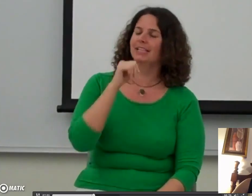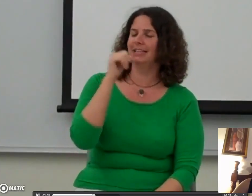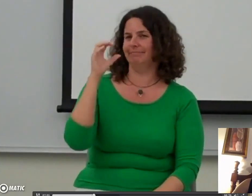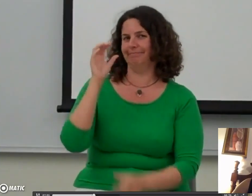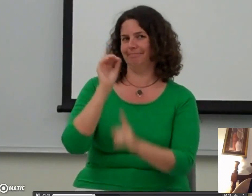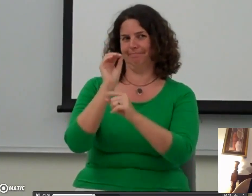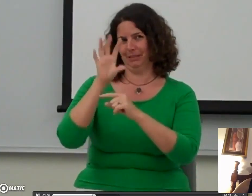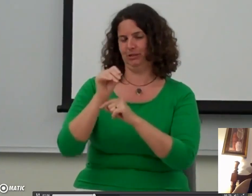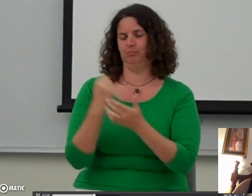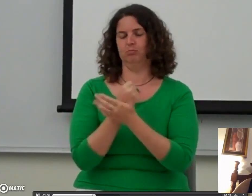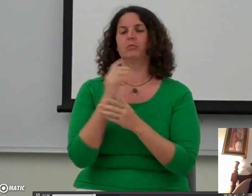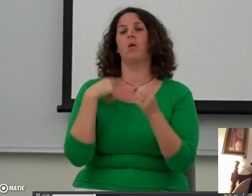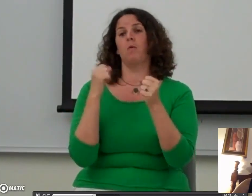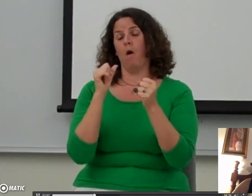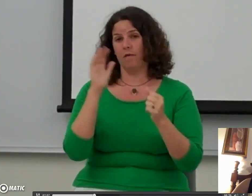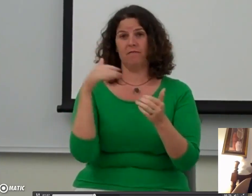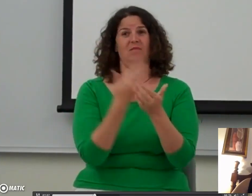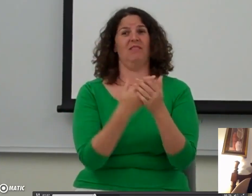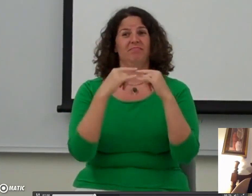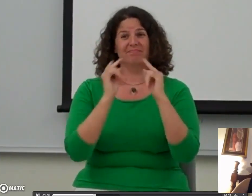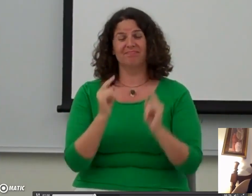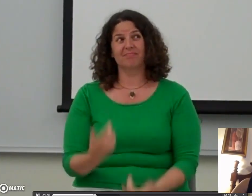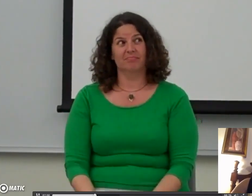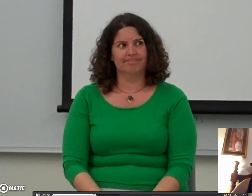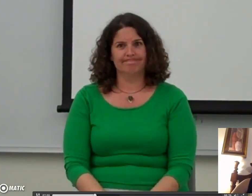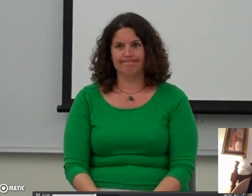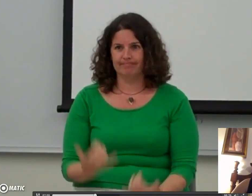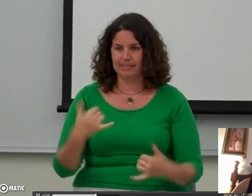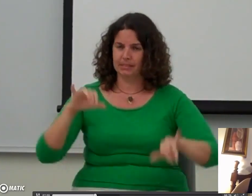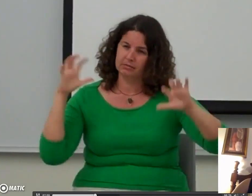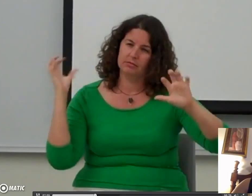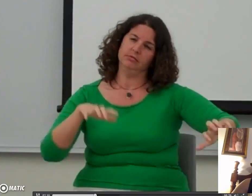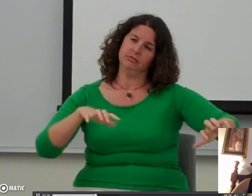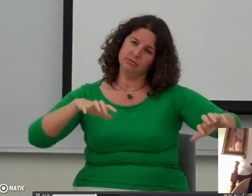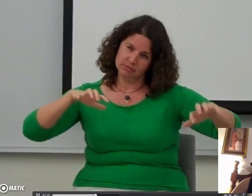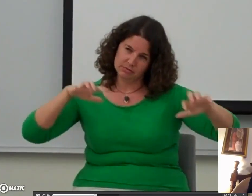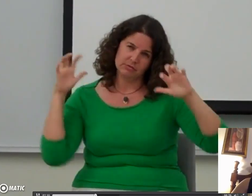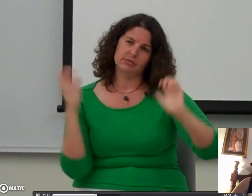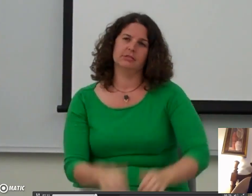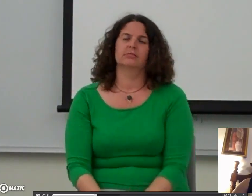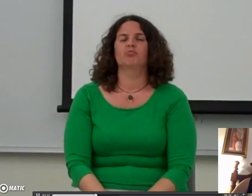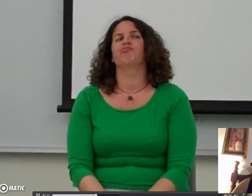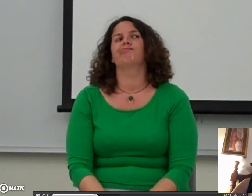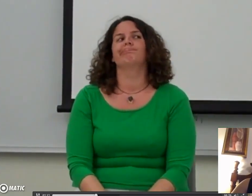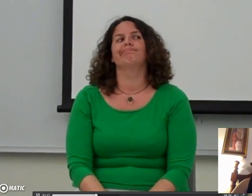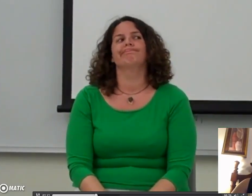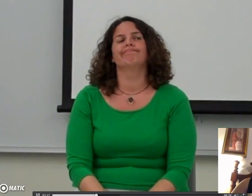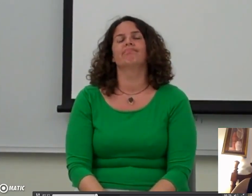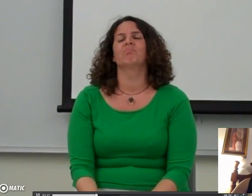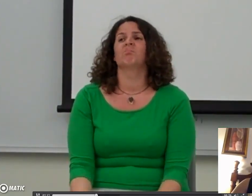picture, the bear had already left. So I missed the opportunity to take the picture. So, okay, I decided to go back to camp. And